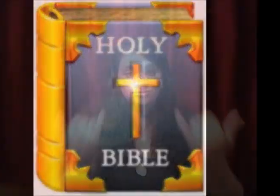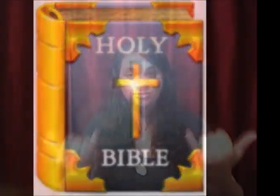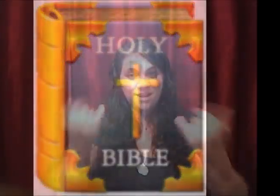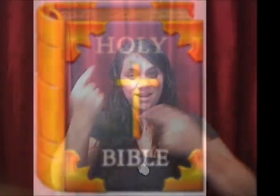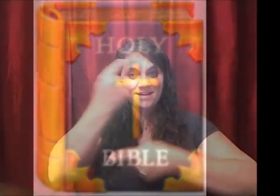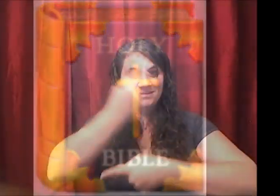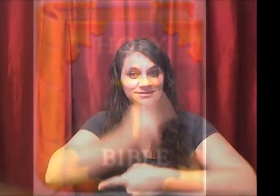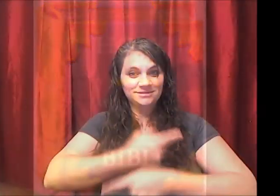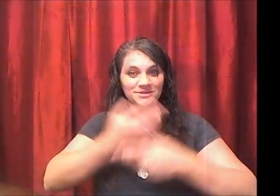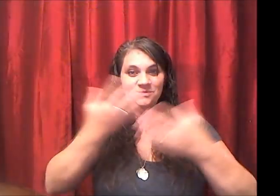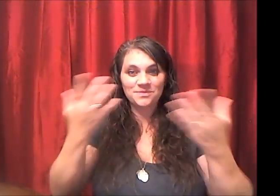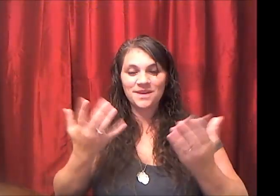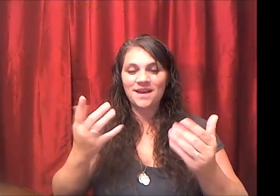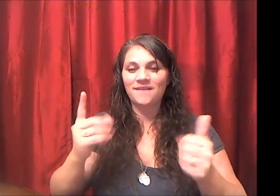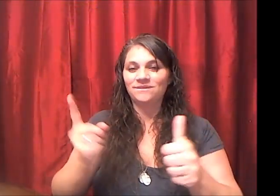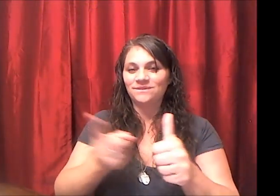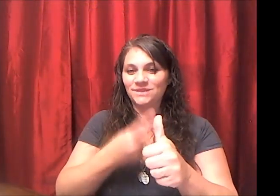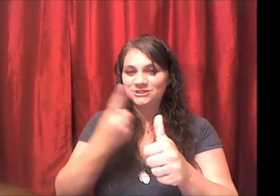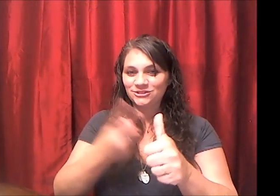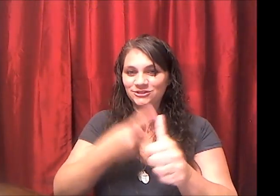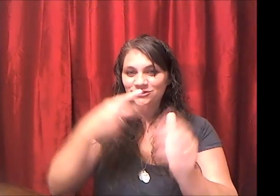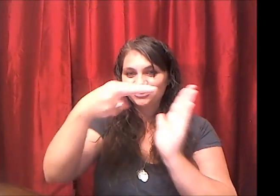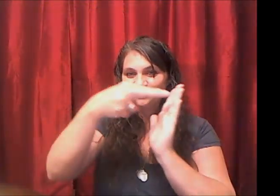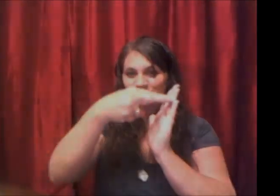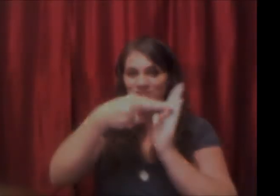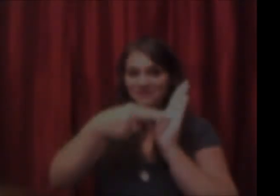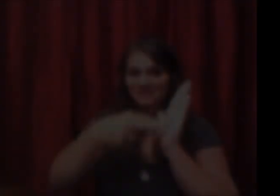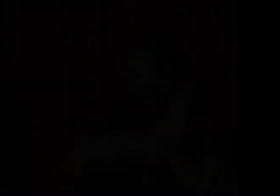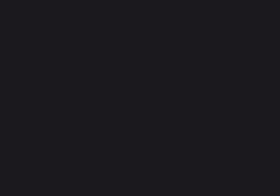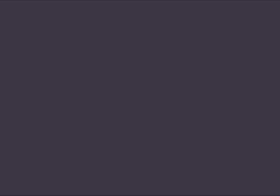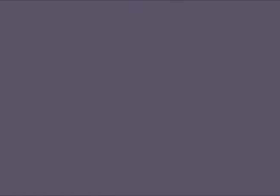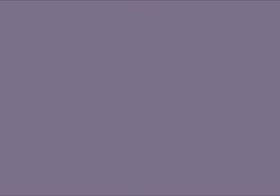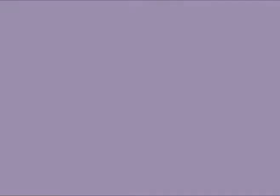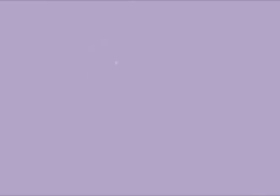When is your relationship starting to say never being there?